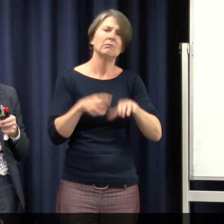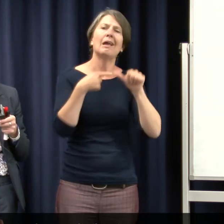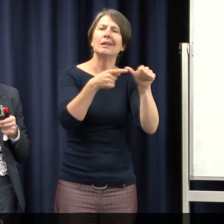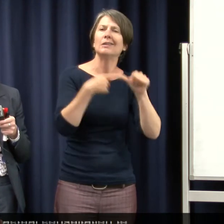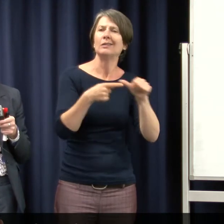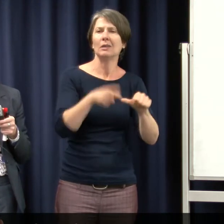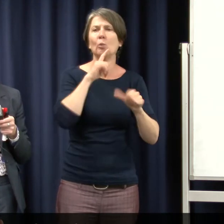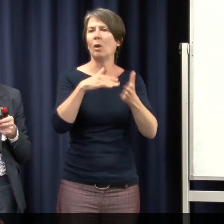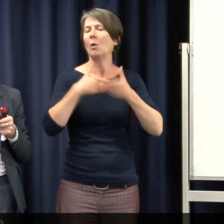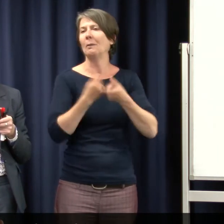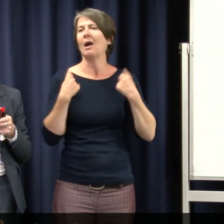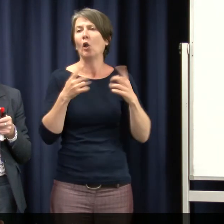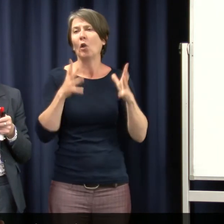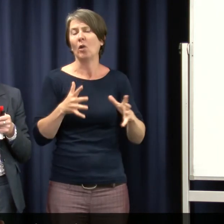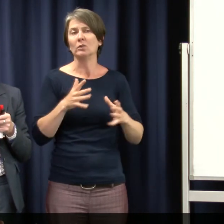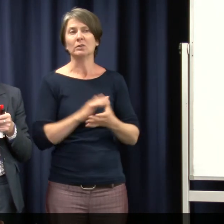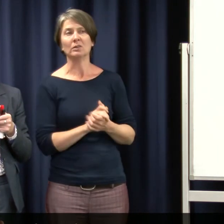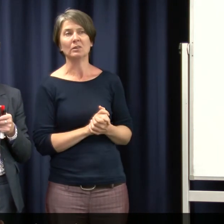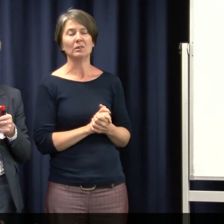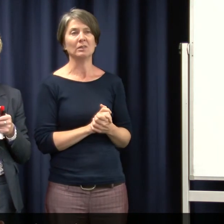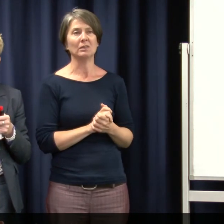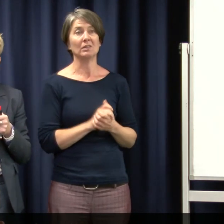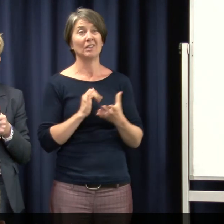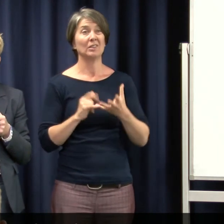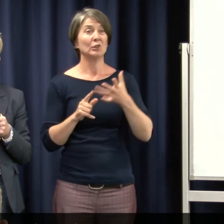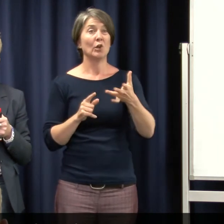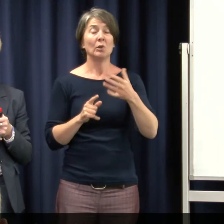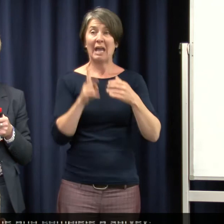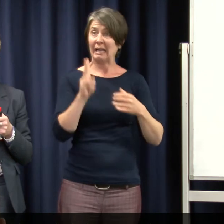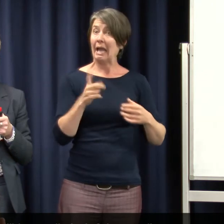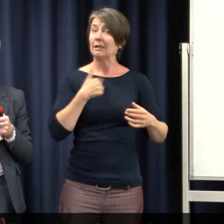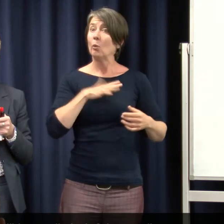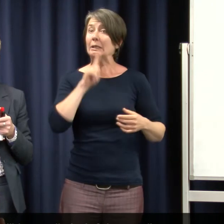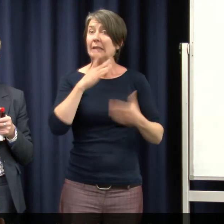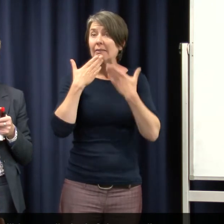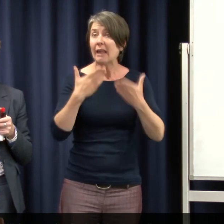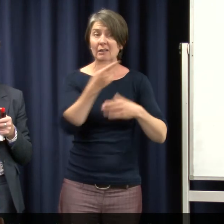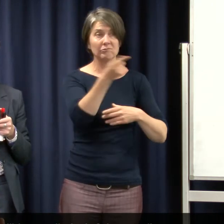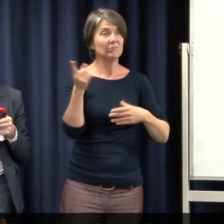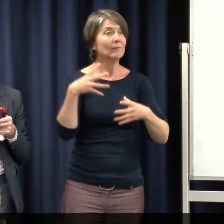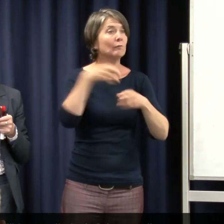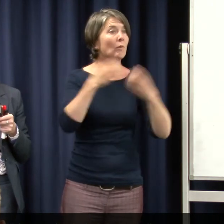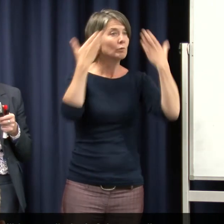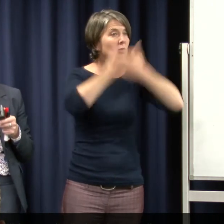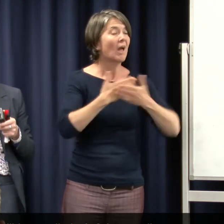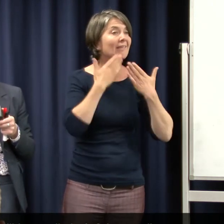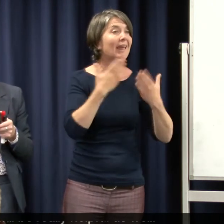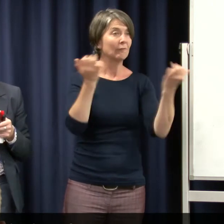helpful as well. So, yeah, again, thank you for your participation and attendance. So sorry about